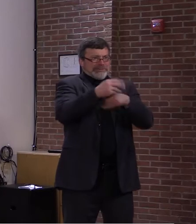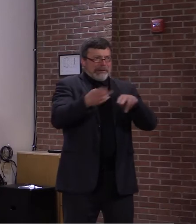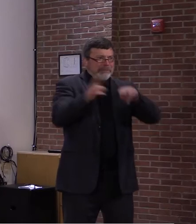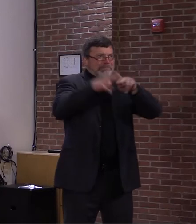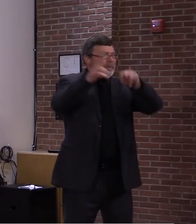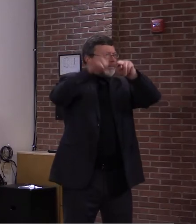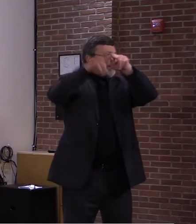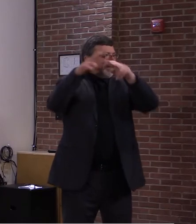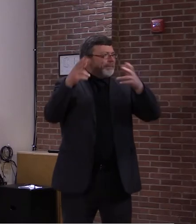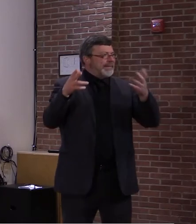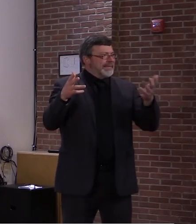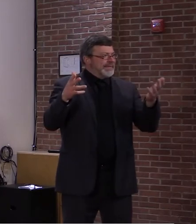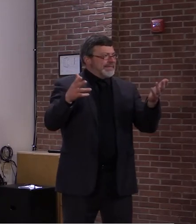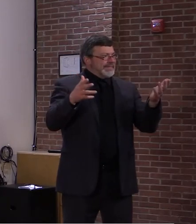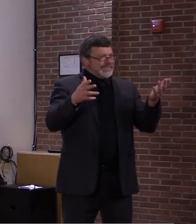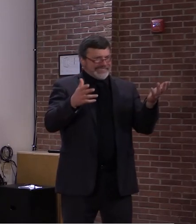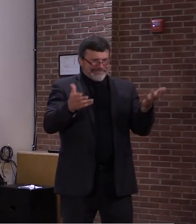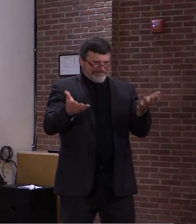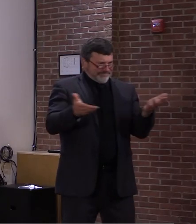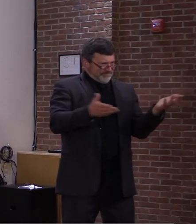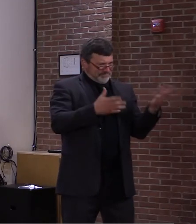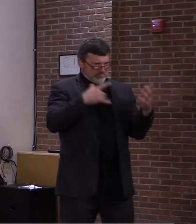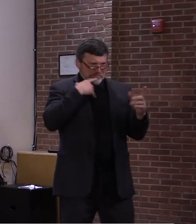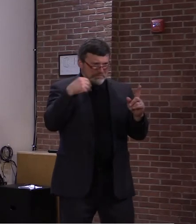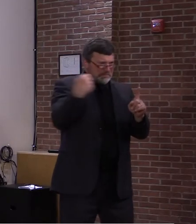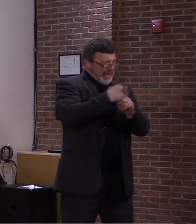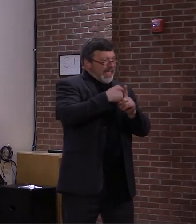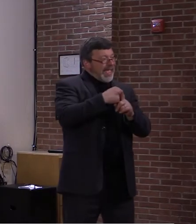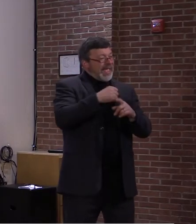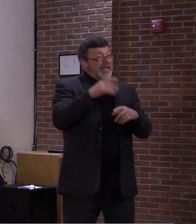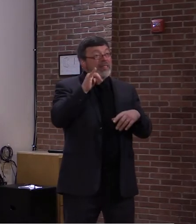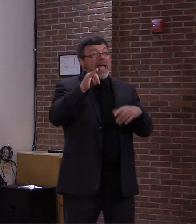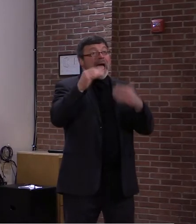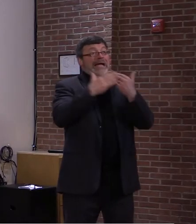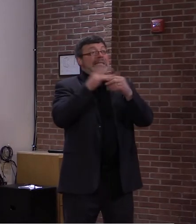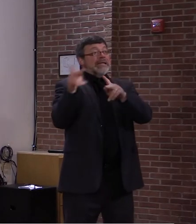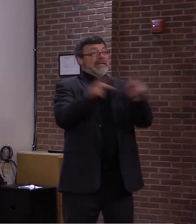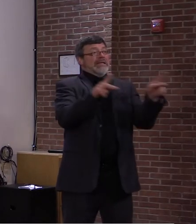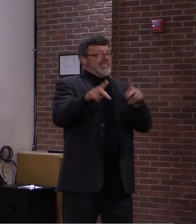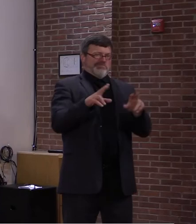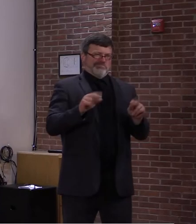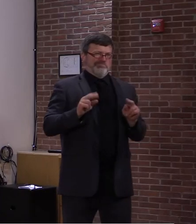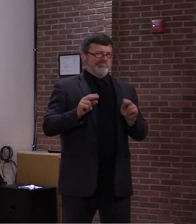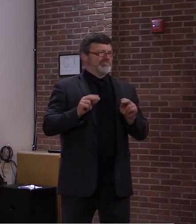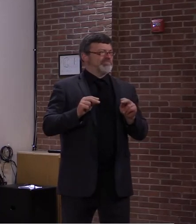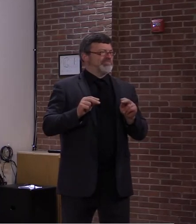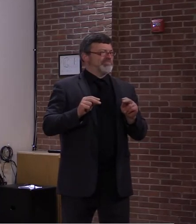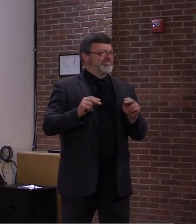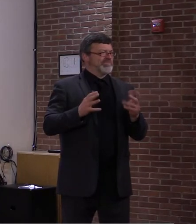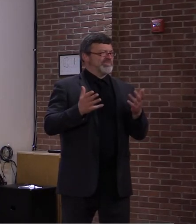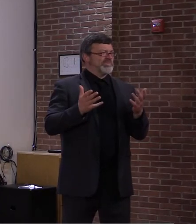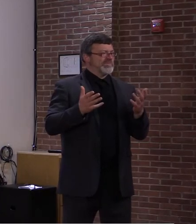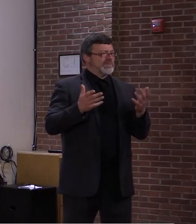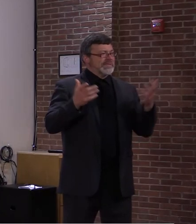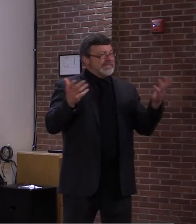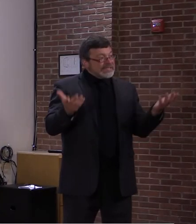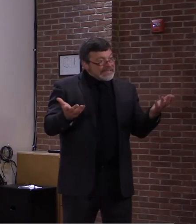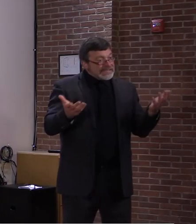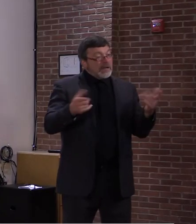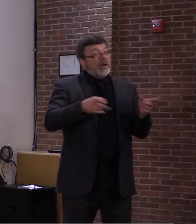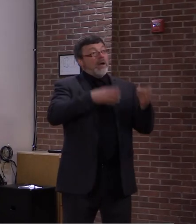housing supply has increased or that the amount of commercial property available for development has increased, and that's what we're